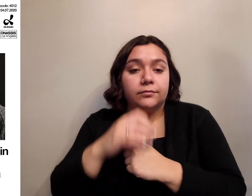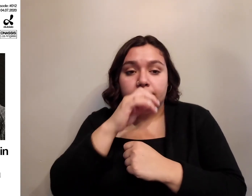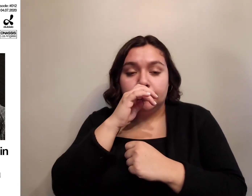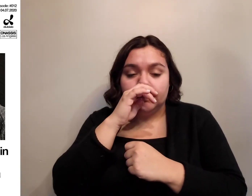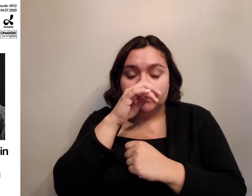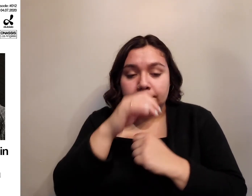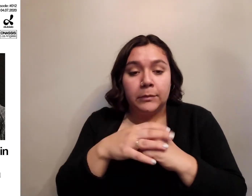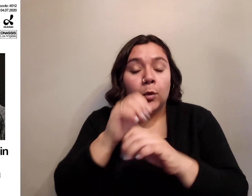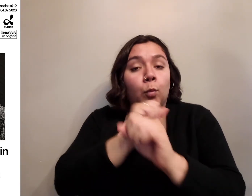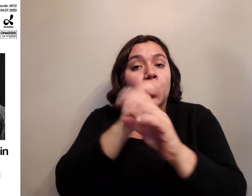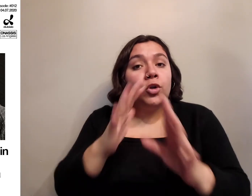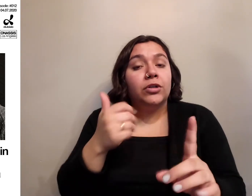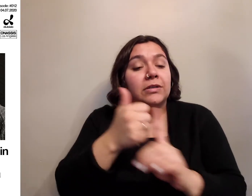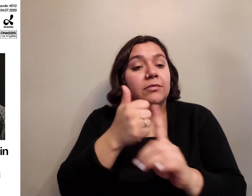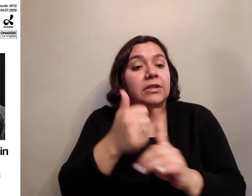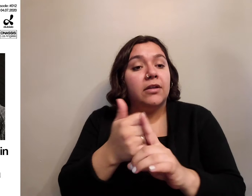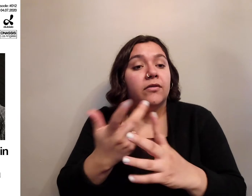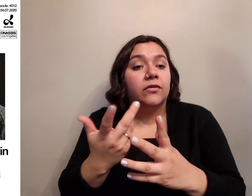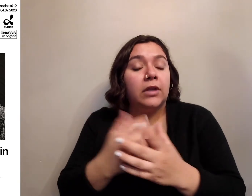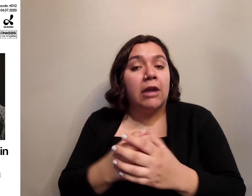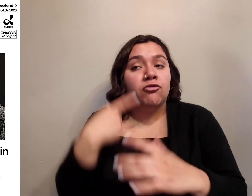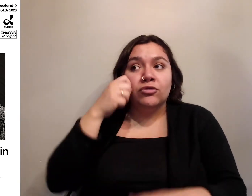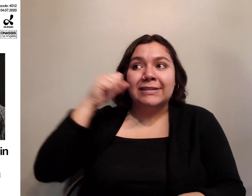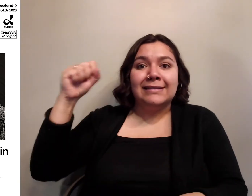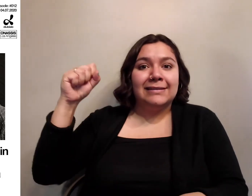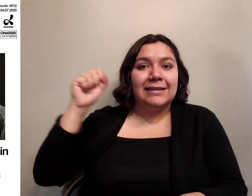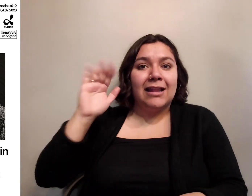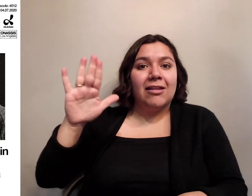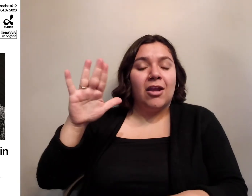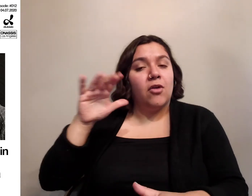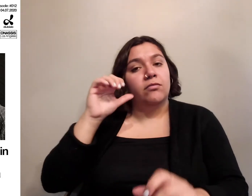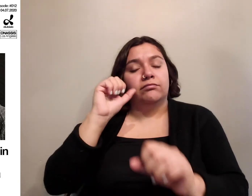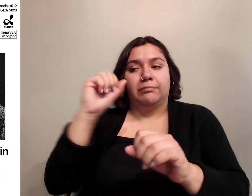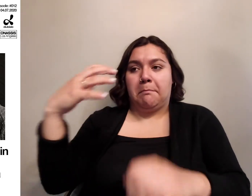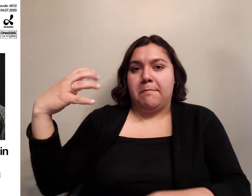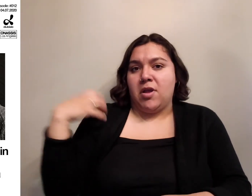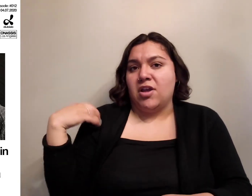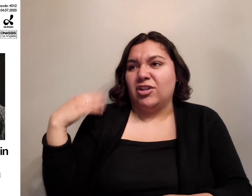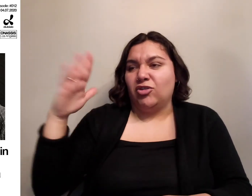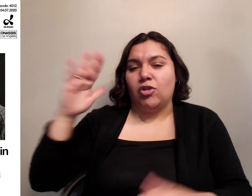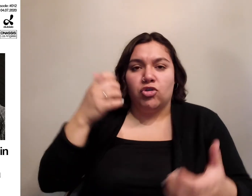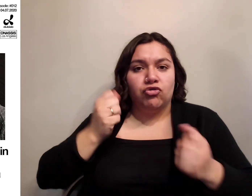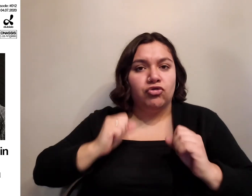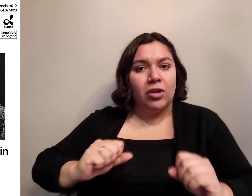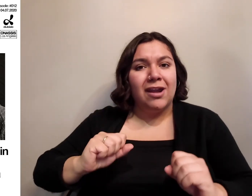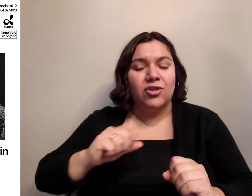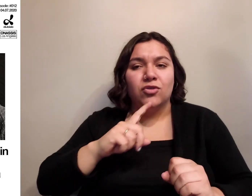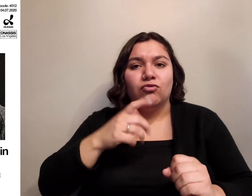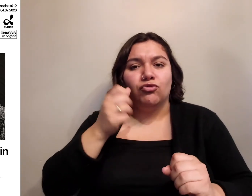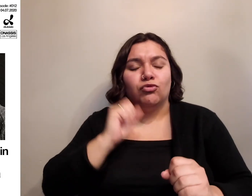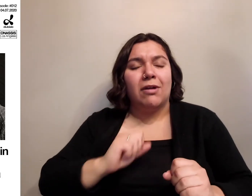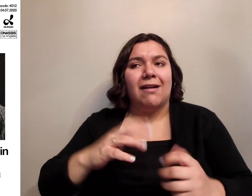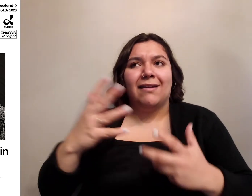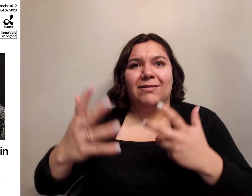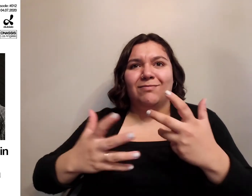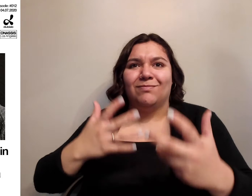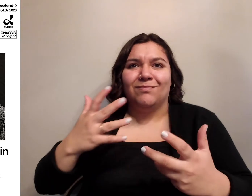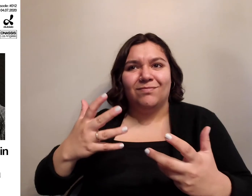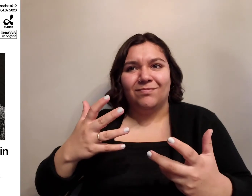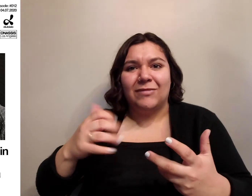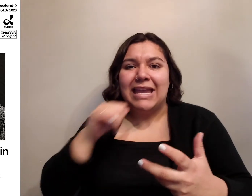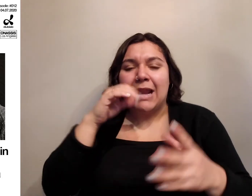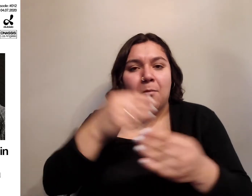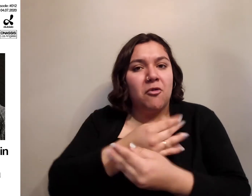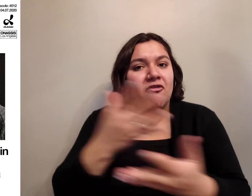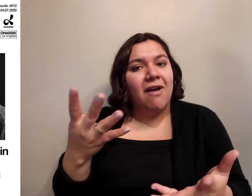workers have resisted their employers' efforts to skimp on